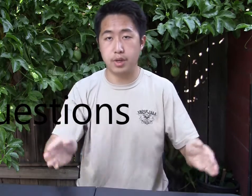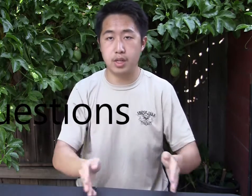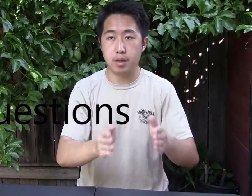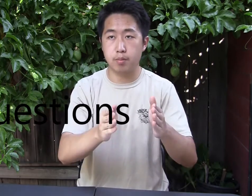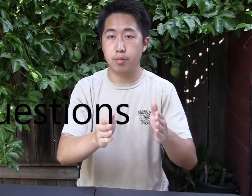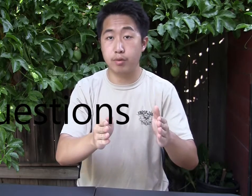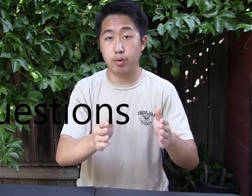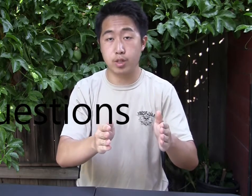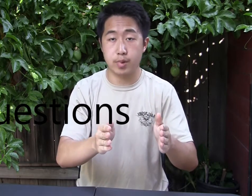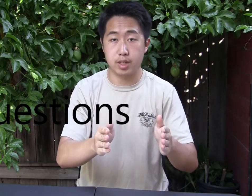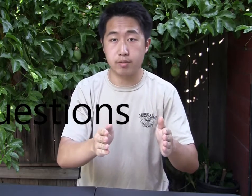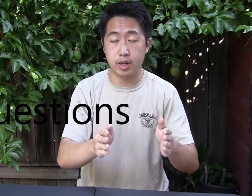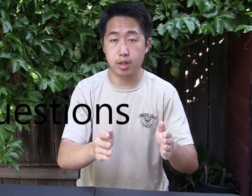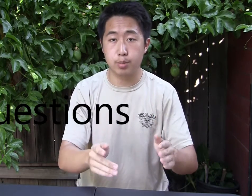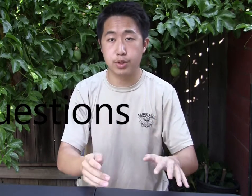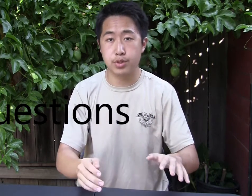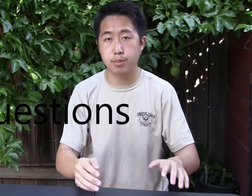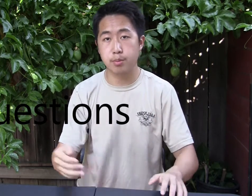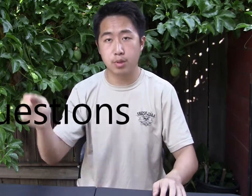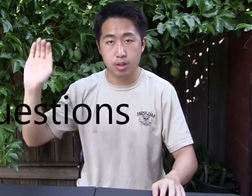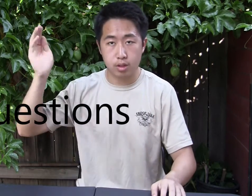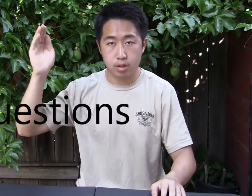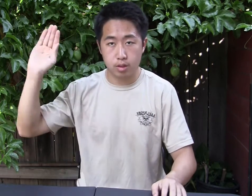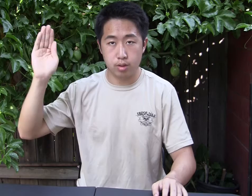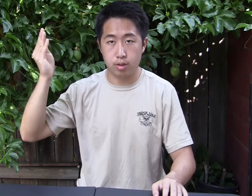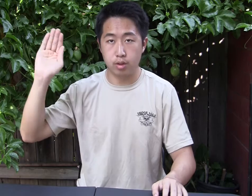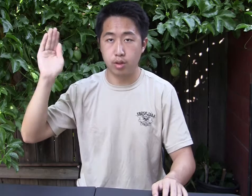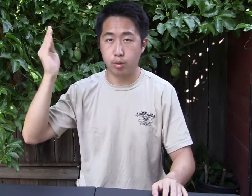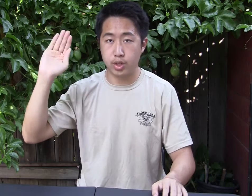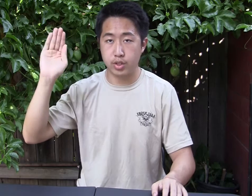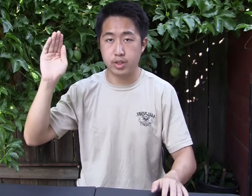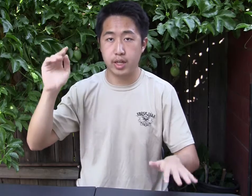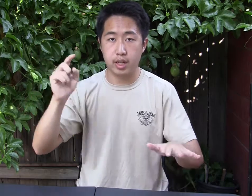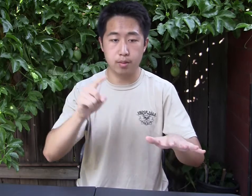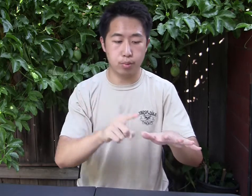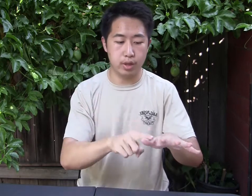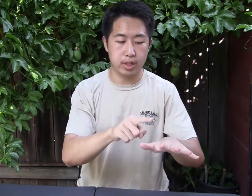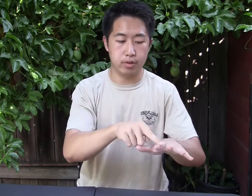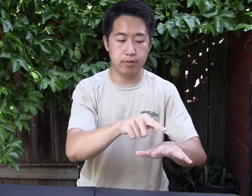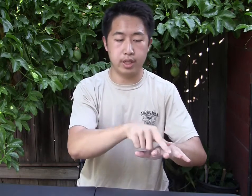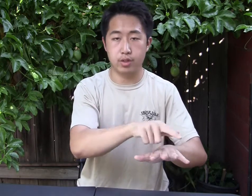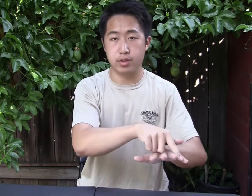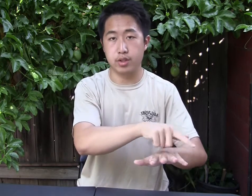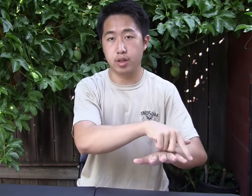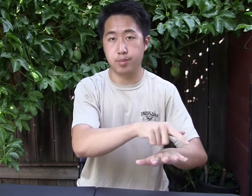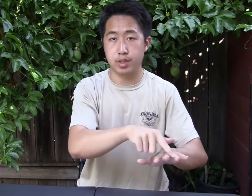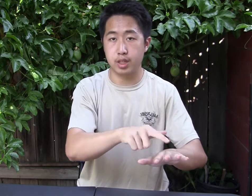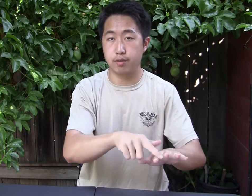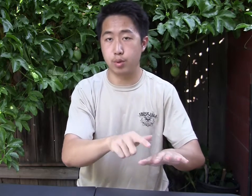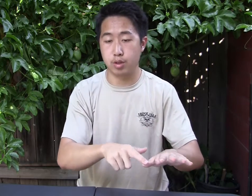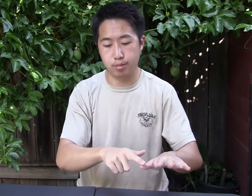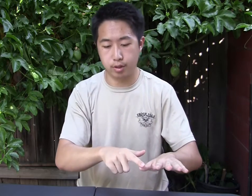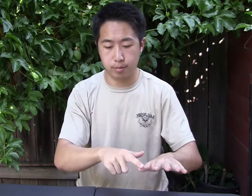many, but if you want to specify numbers, do the question sign and then point at your fingers to tell them to give you a number.